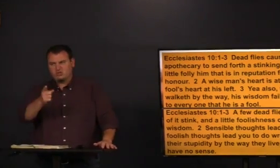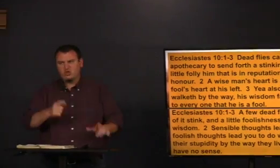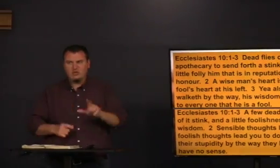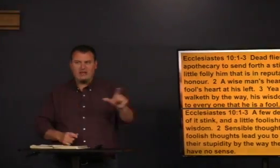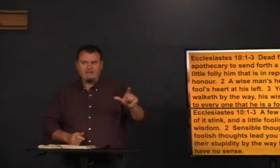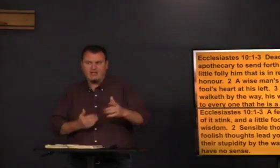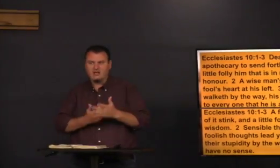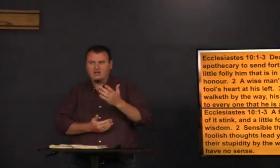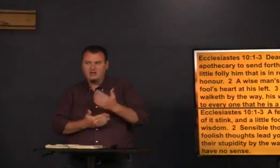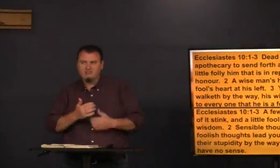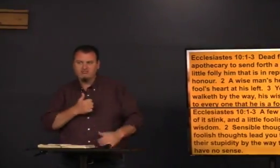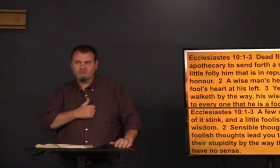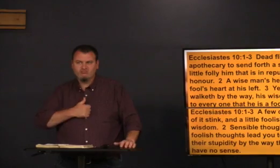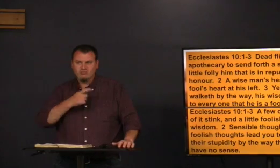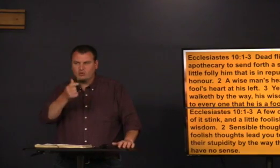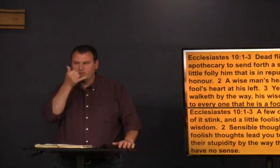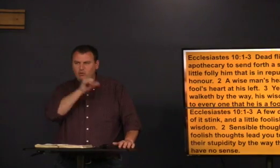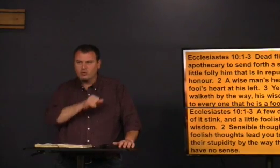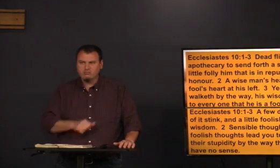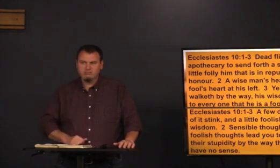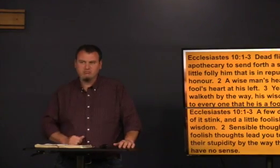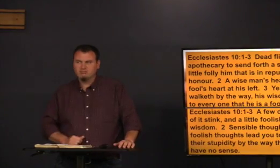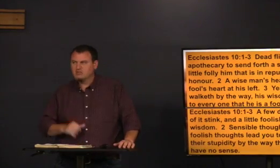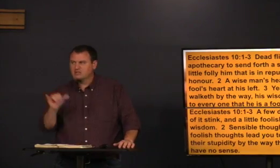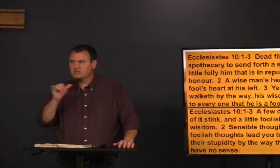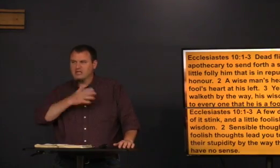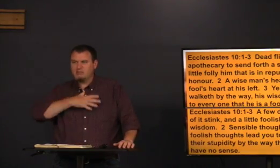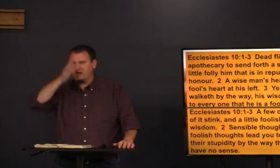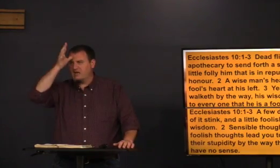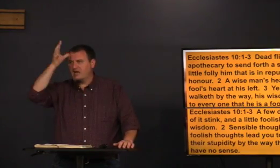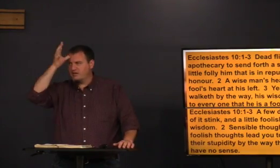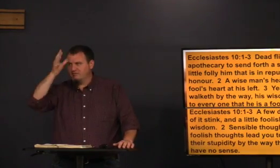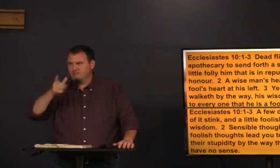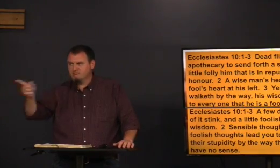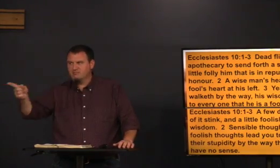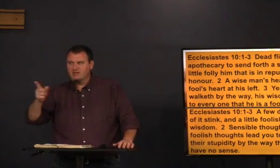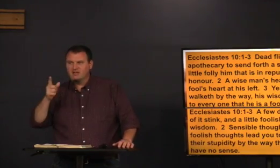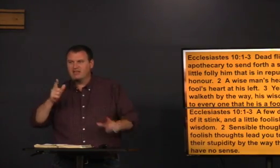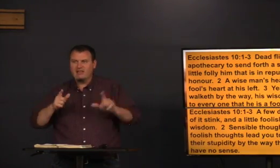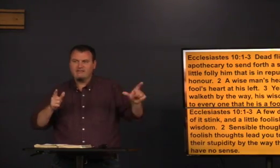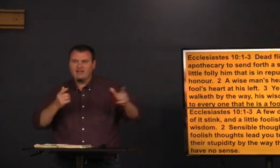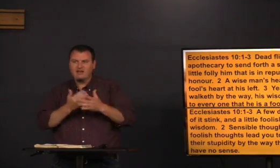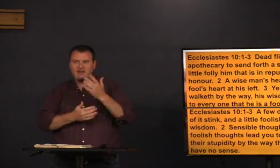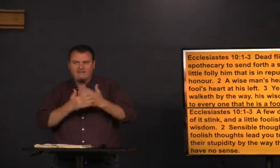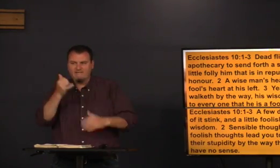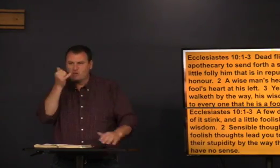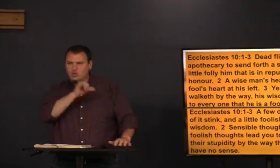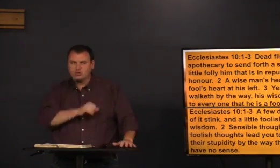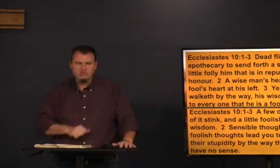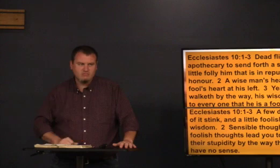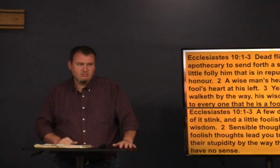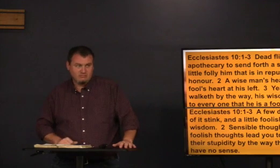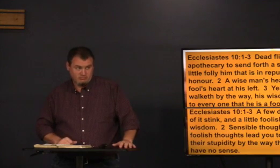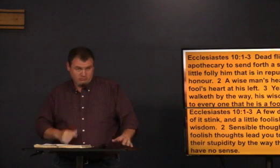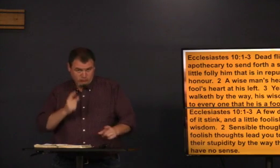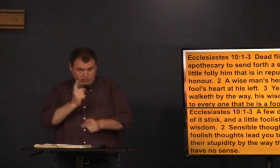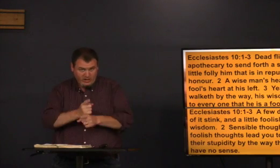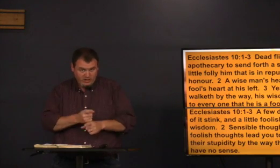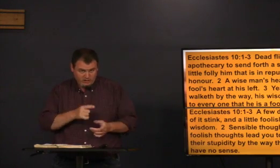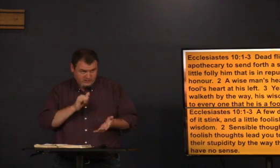You left-handed. You fool. Say my dad. Left-handed fool. Right? That's